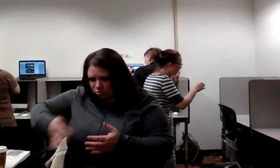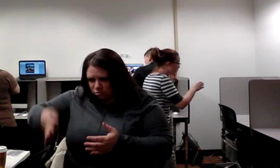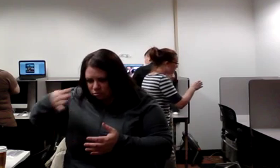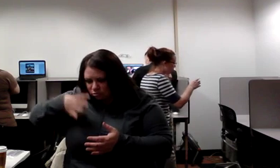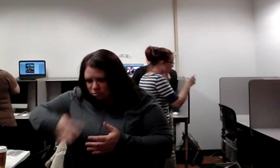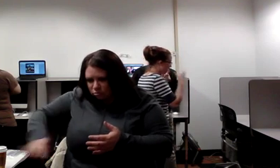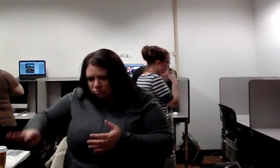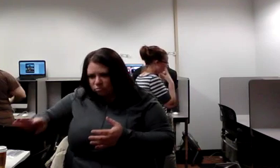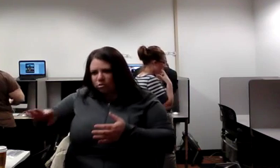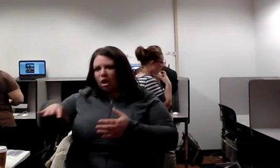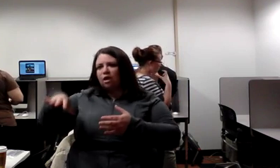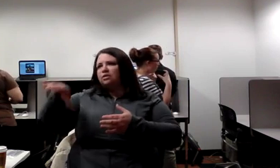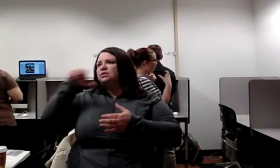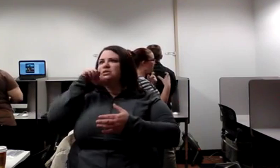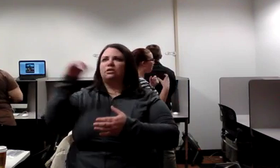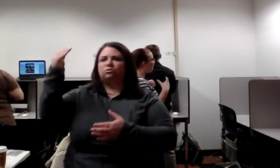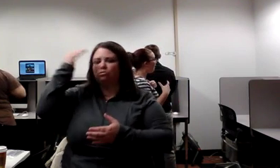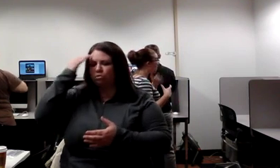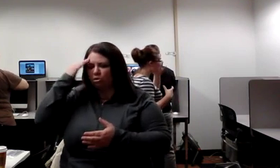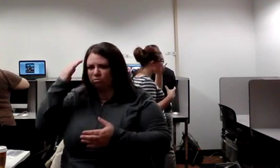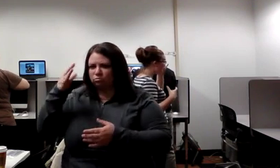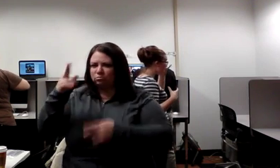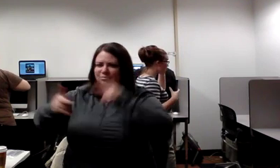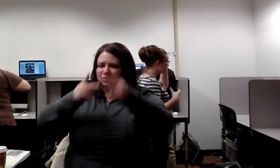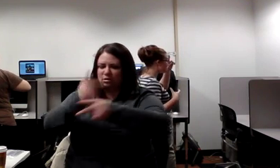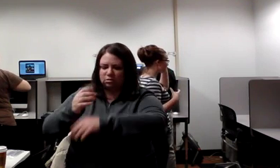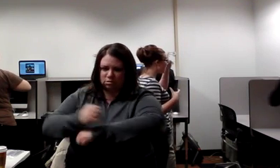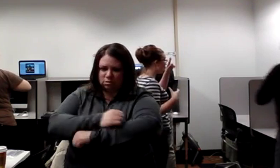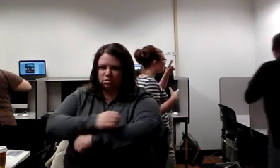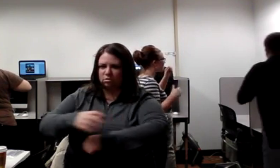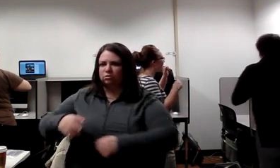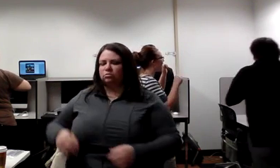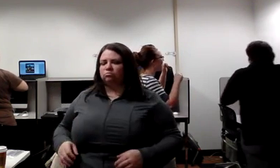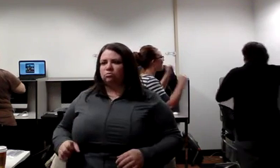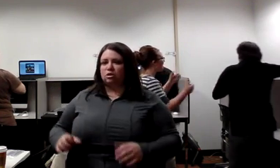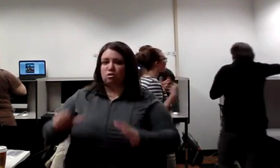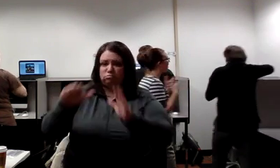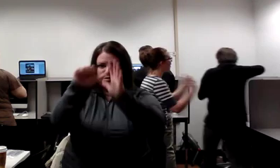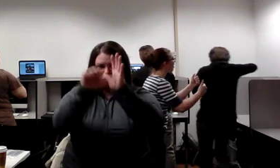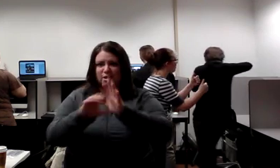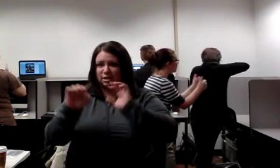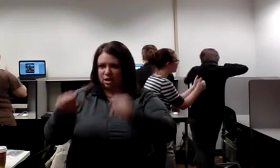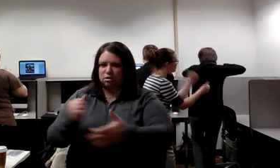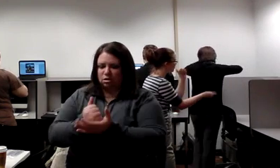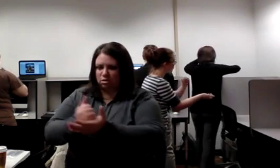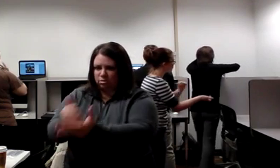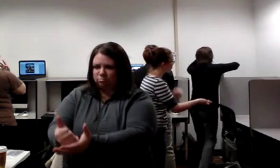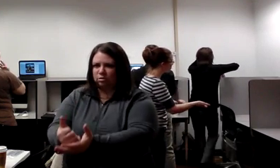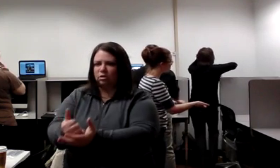form of pancreatic cancer that is curable with surgery. I had the surgery, and thankfully, I'm fine